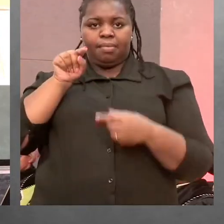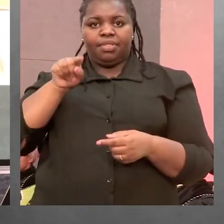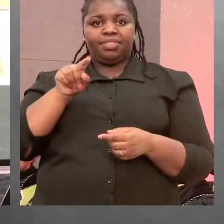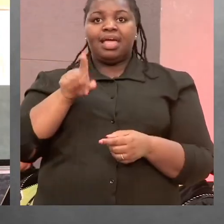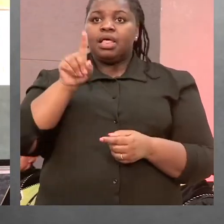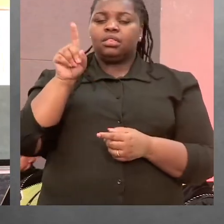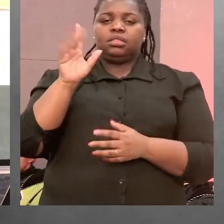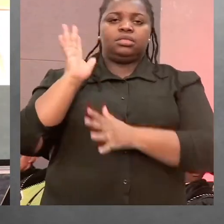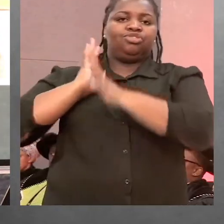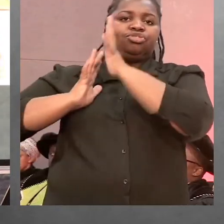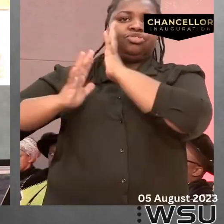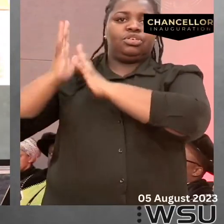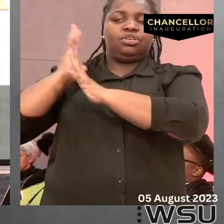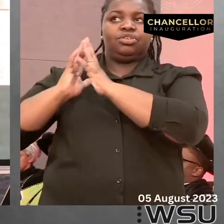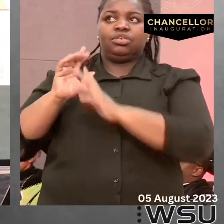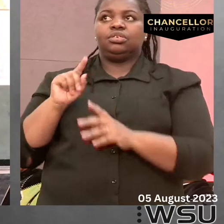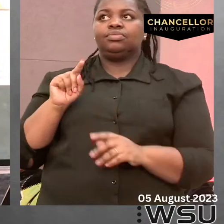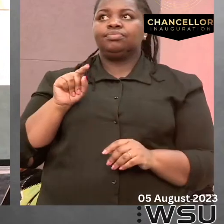This generation,